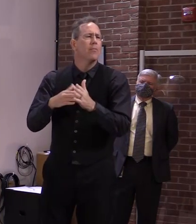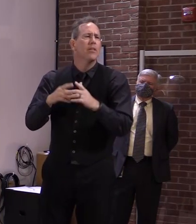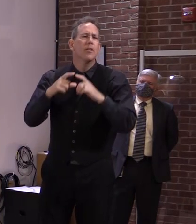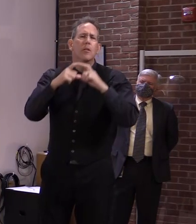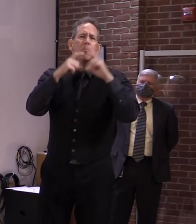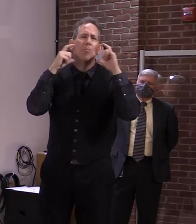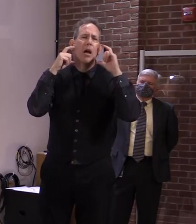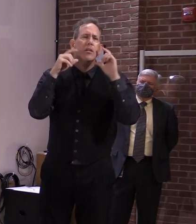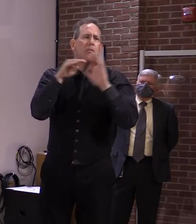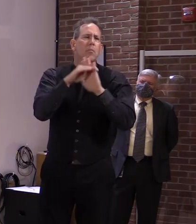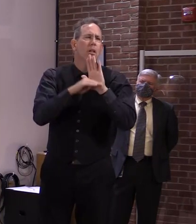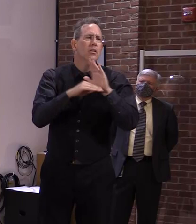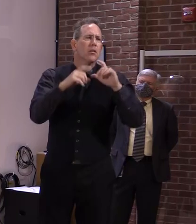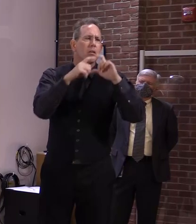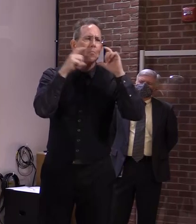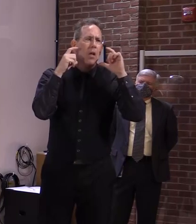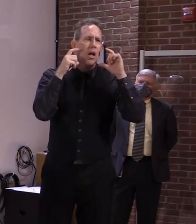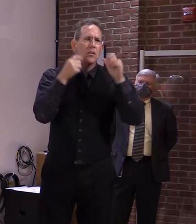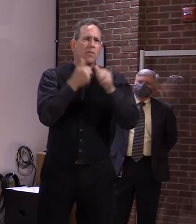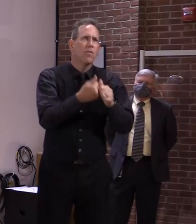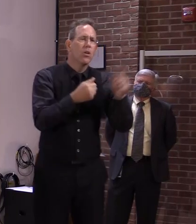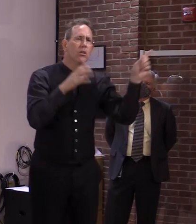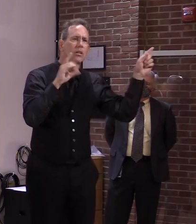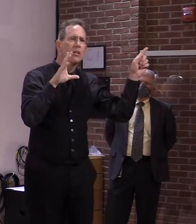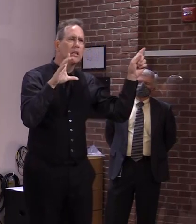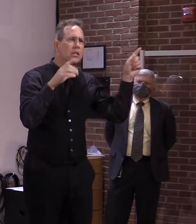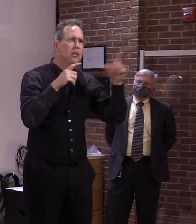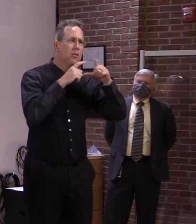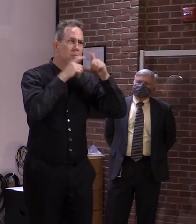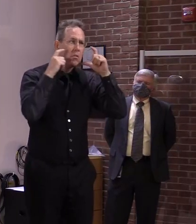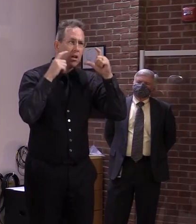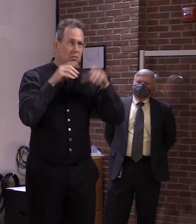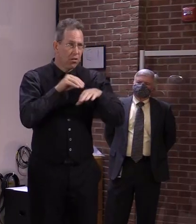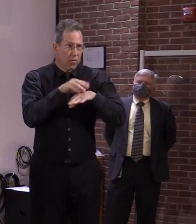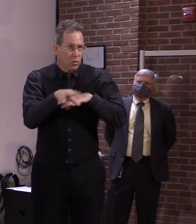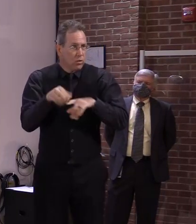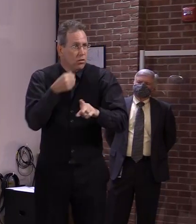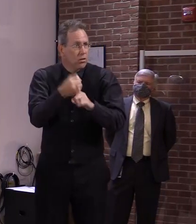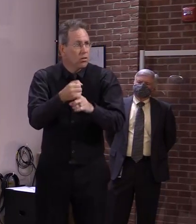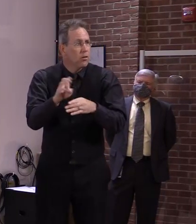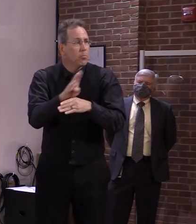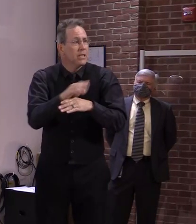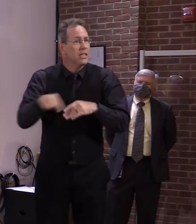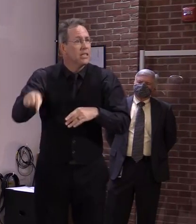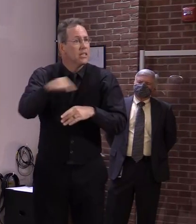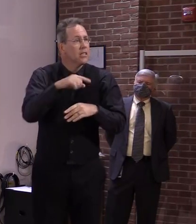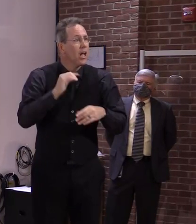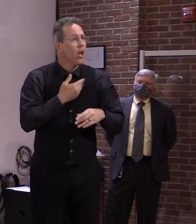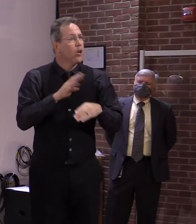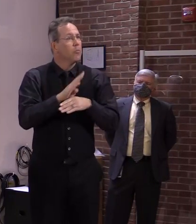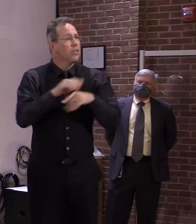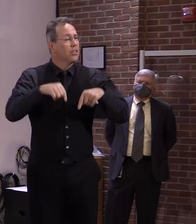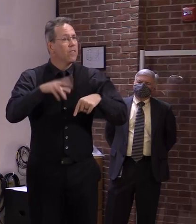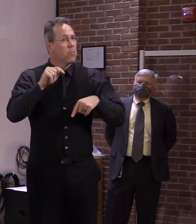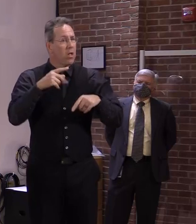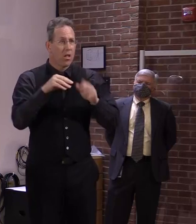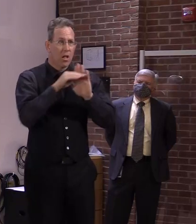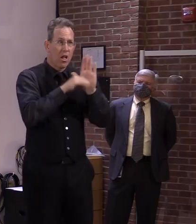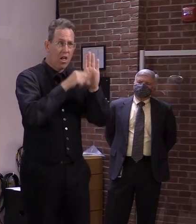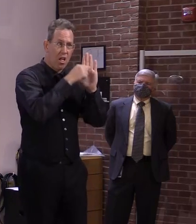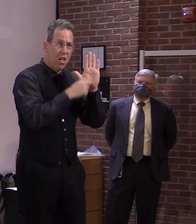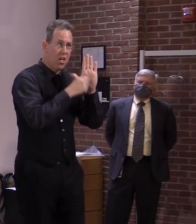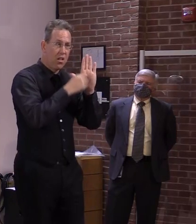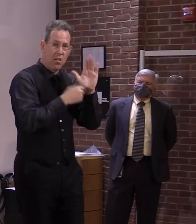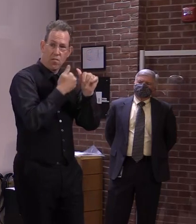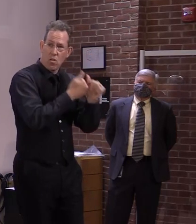the CDC's announcement will translate to an update to the universal guidance for businesses, which, as far as I see, requires social